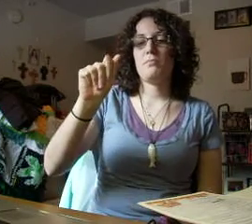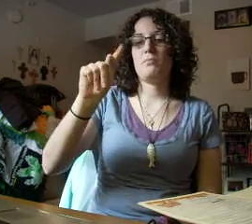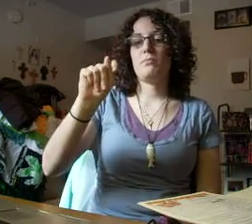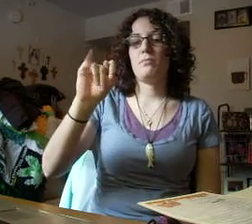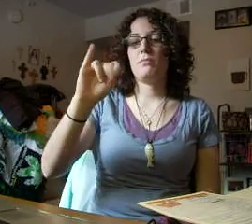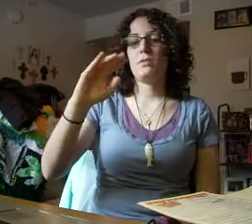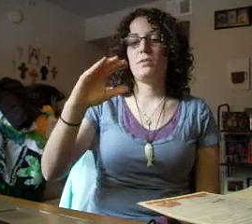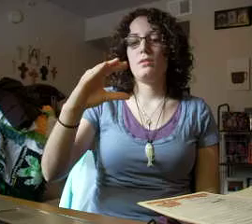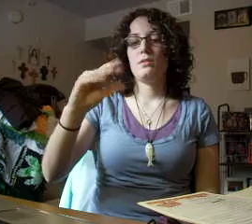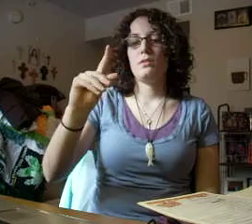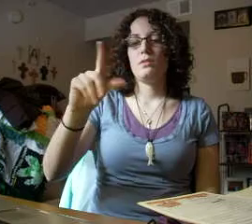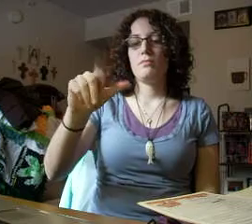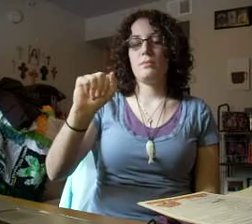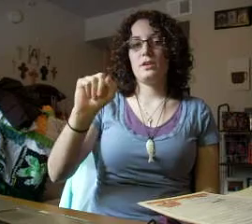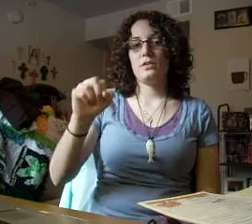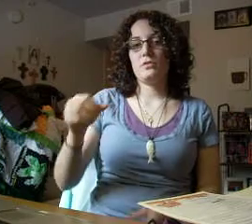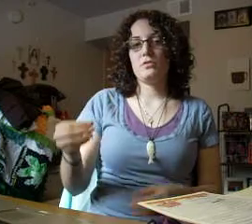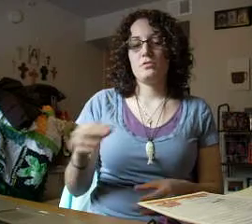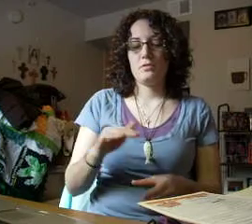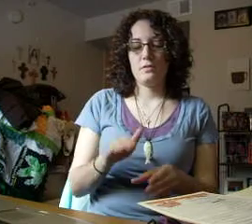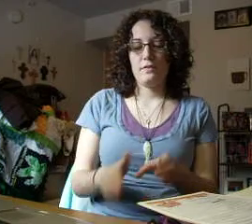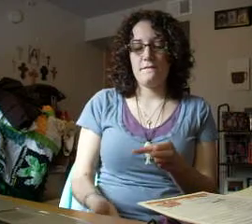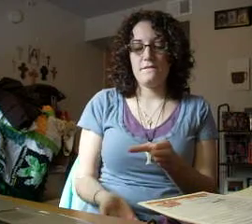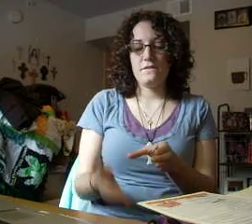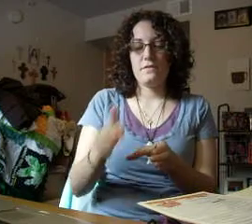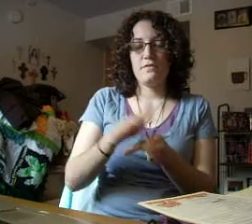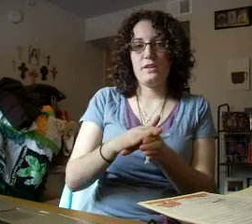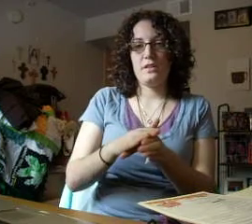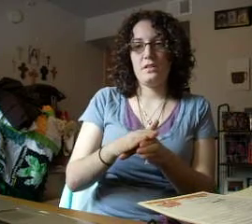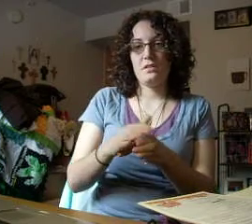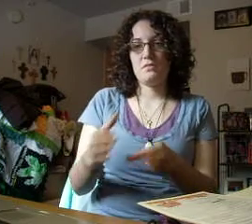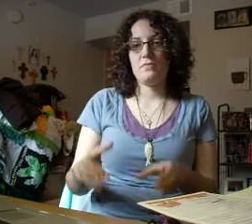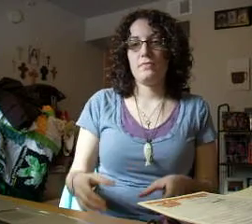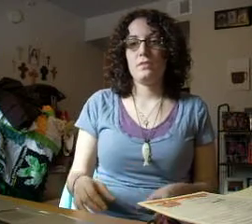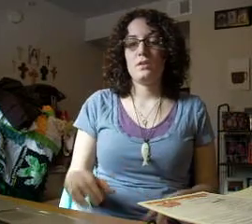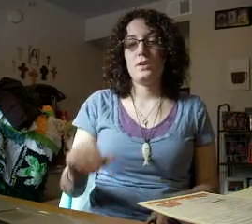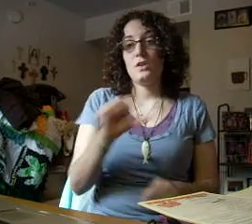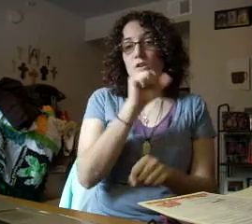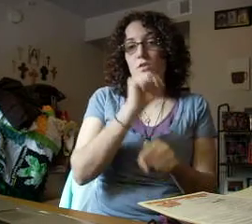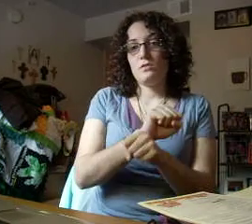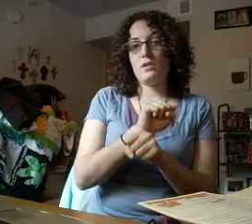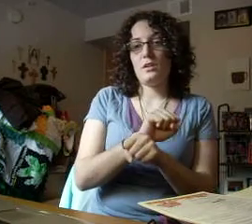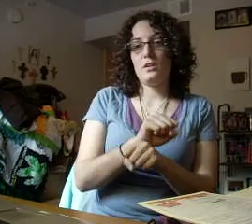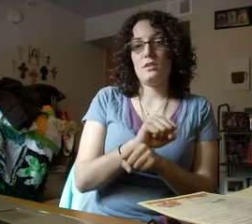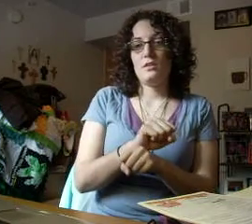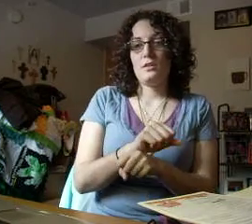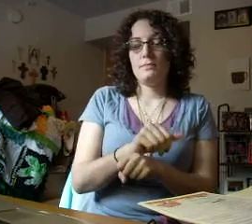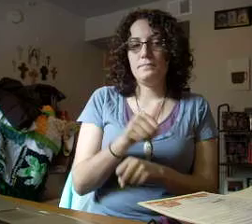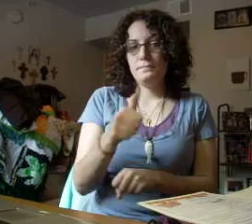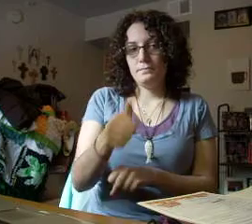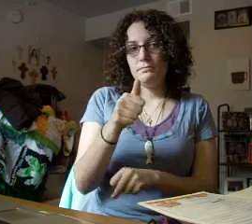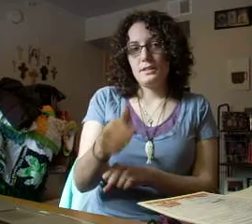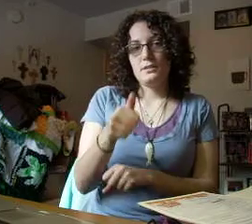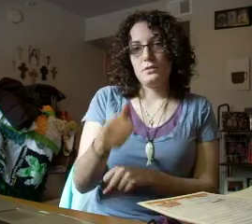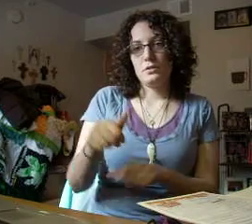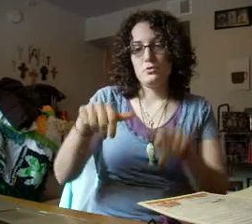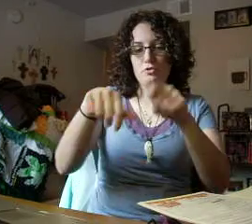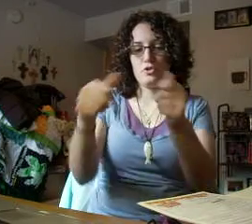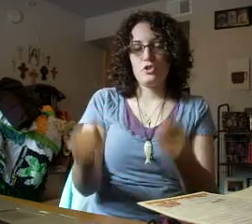For example, a solid is a form of matter that has its own definite shape and volume. That's because the particles of a solid